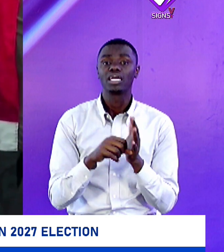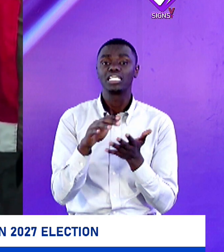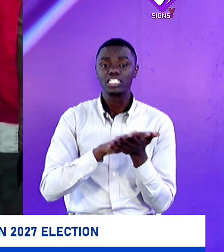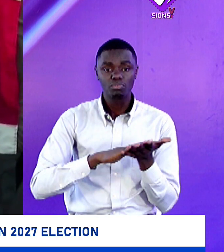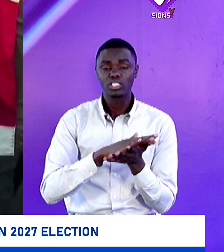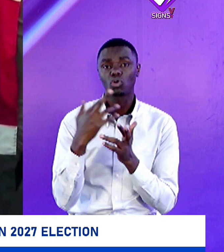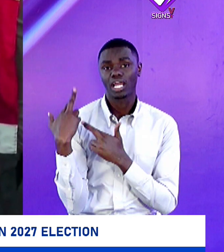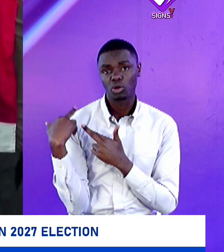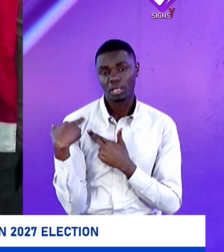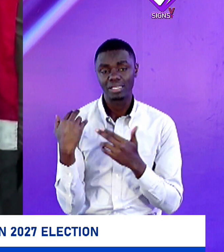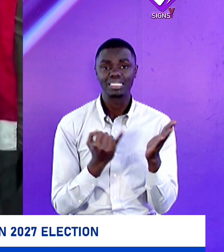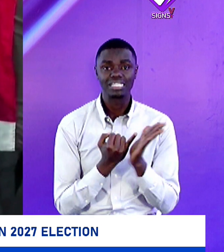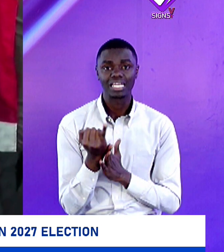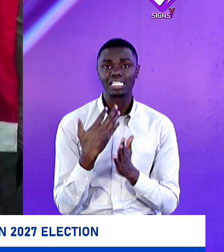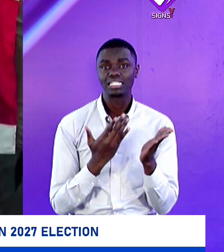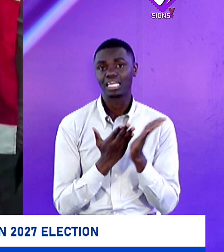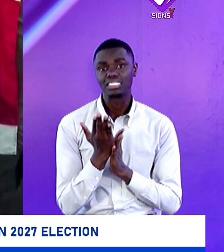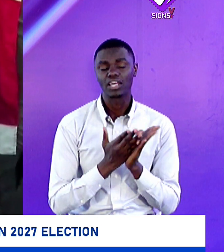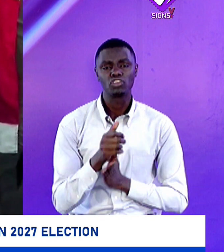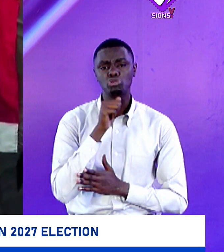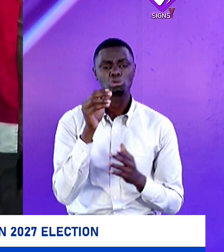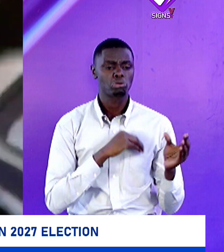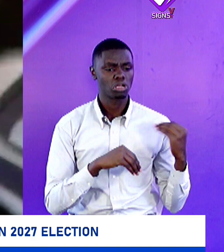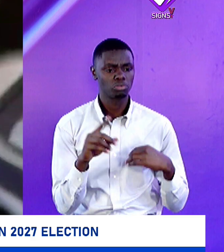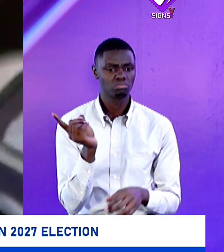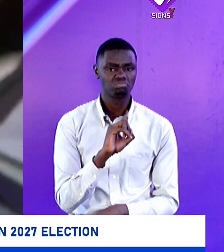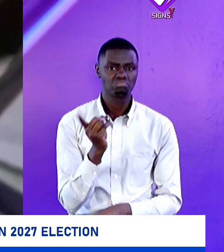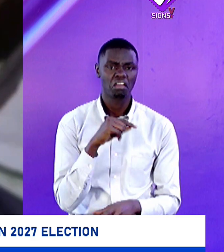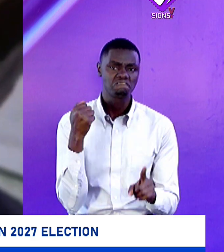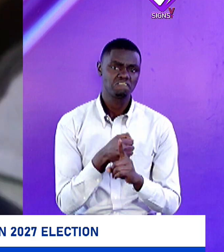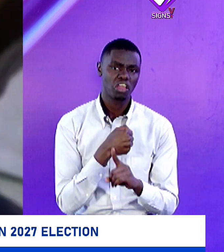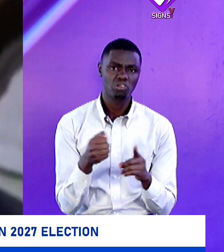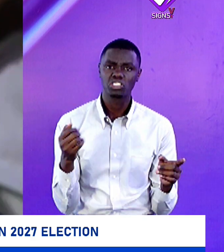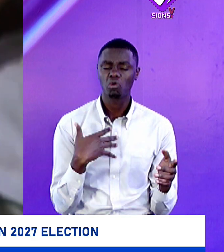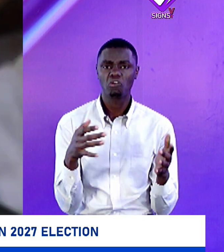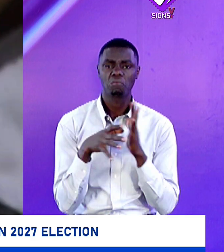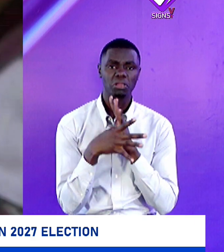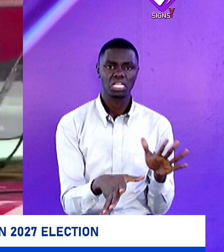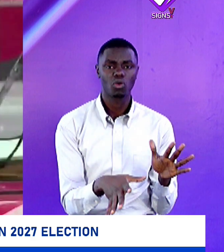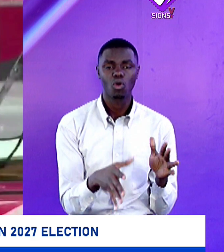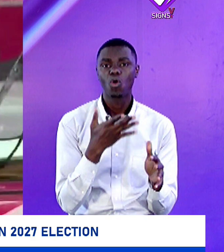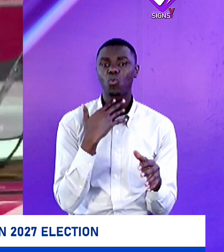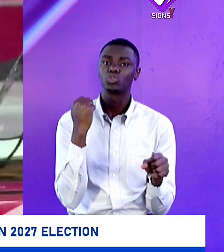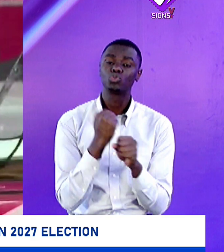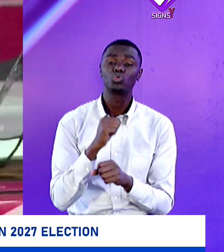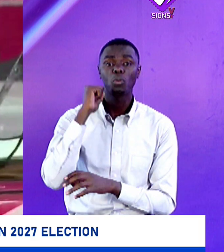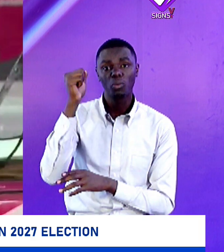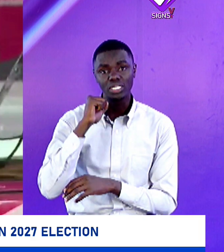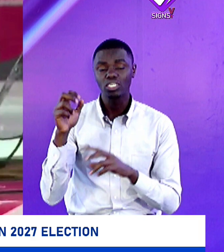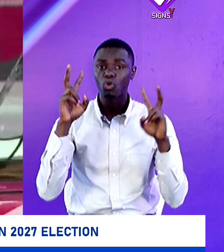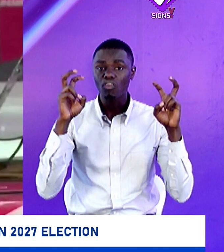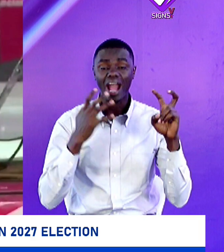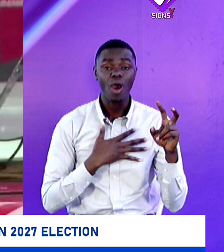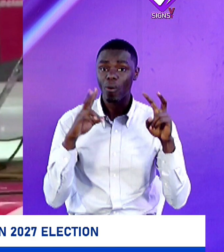accountability, integrity and service, not corruption, violence or betrayal. Tunataka kufanya siasa za issue